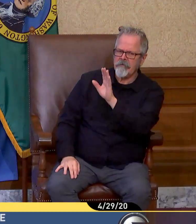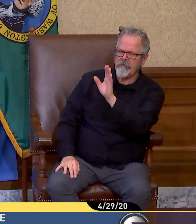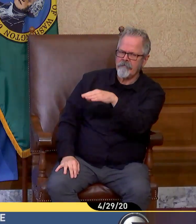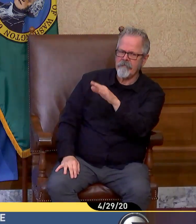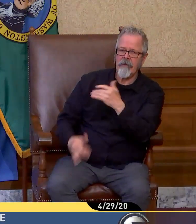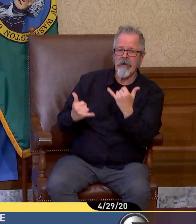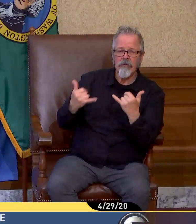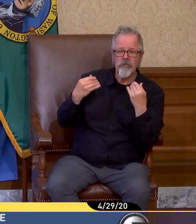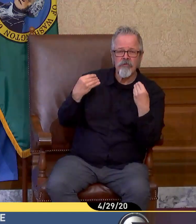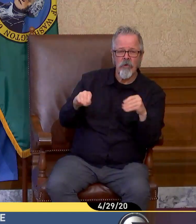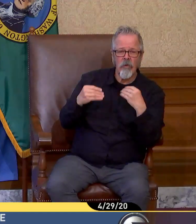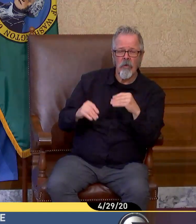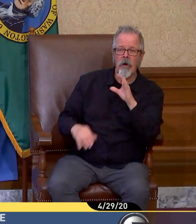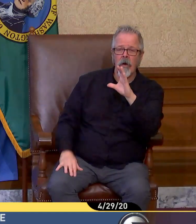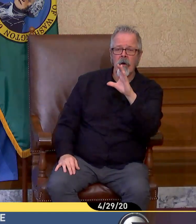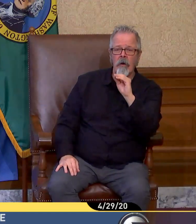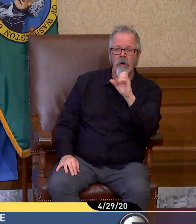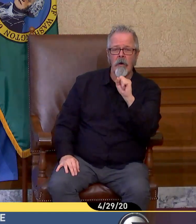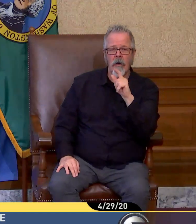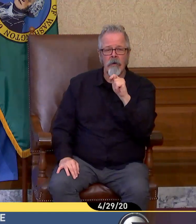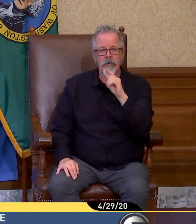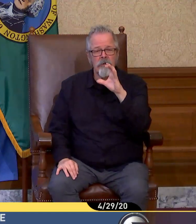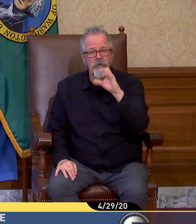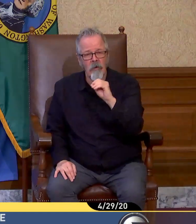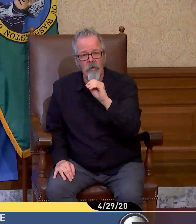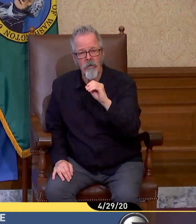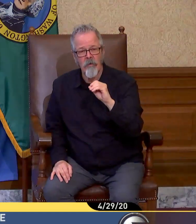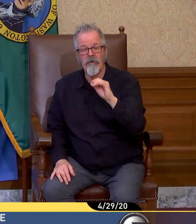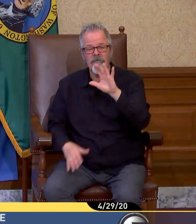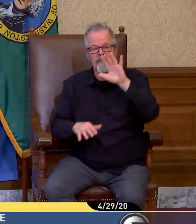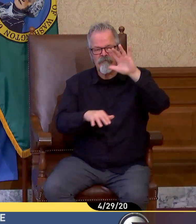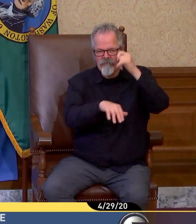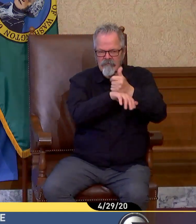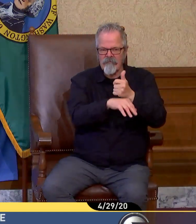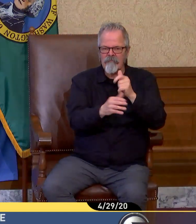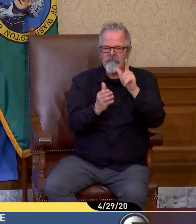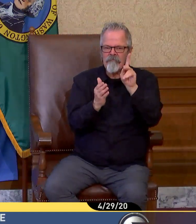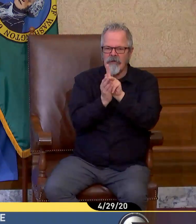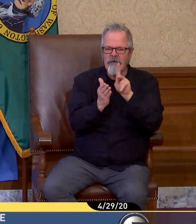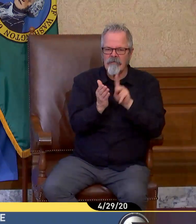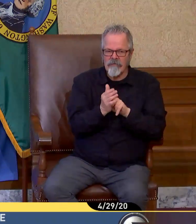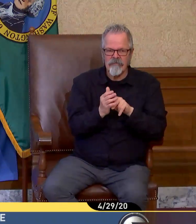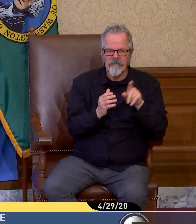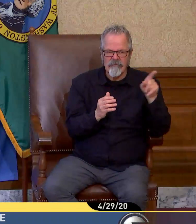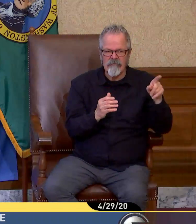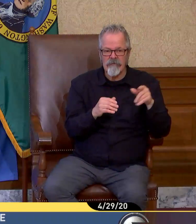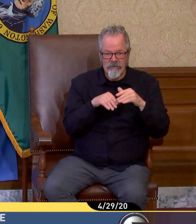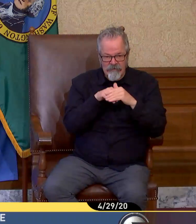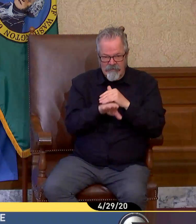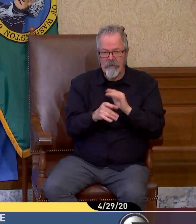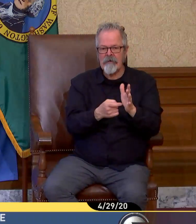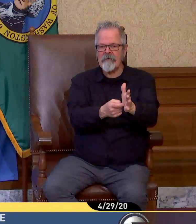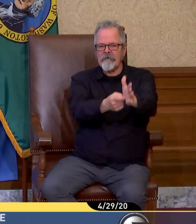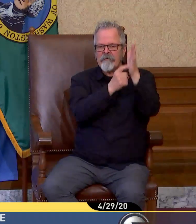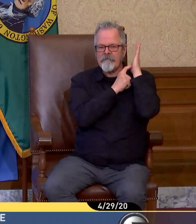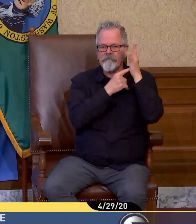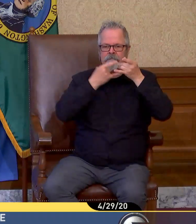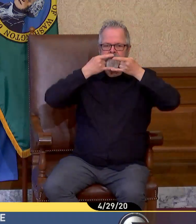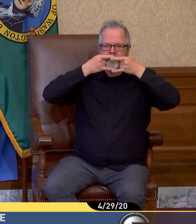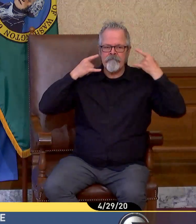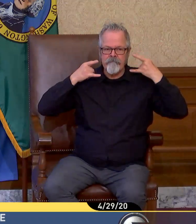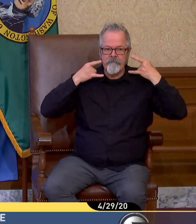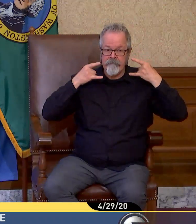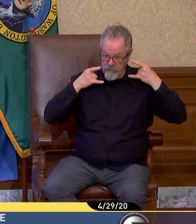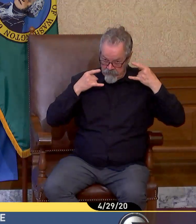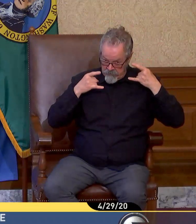state's recommendation needs to be more of a requirement, especially if we are talking about dialing down some of the restrictions eventually? And then on the Western